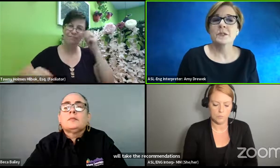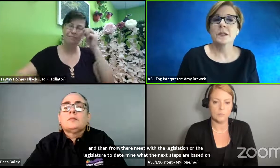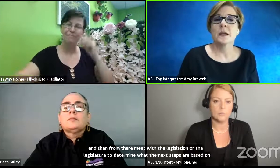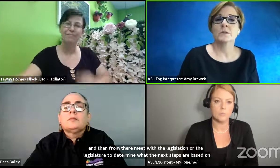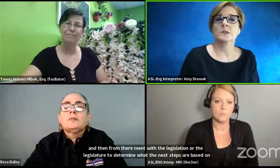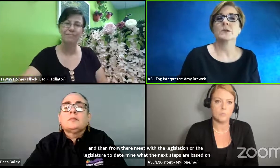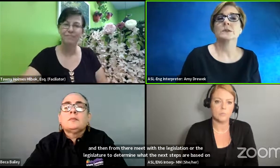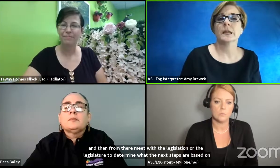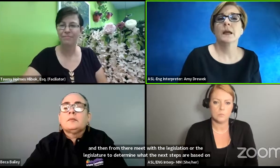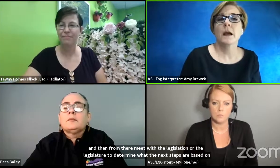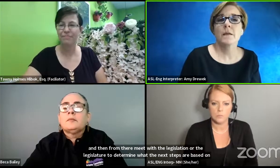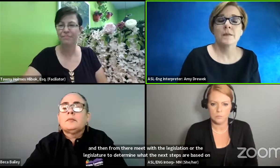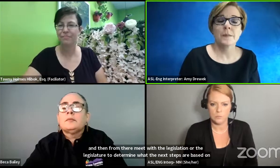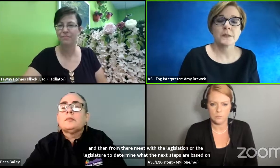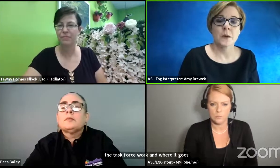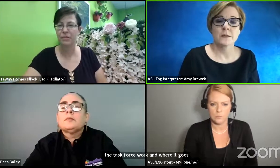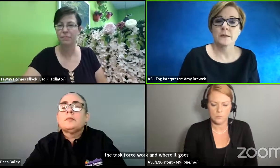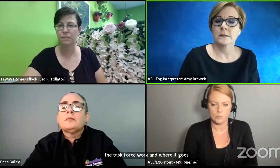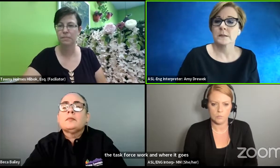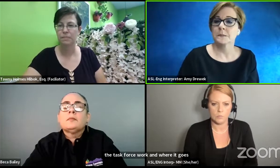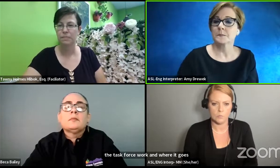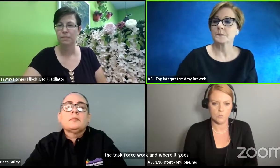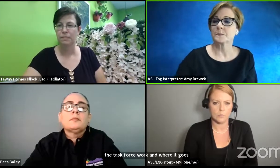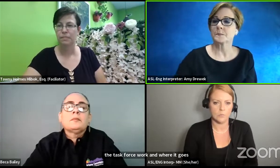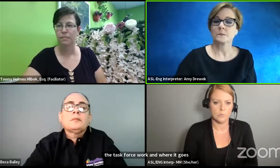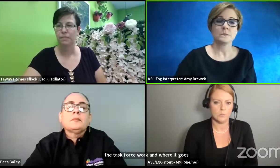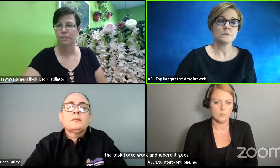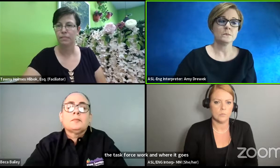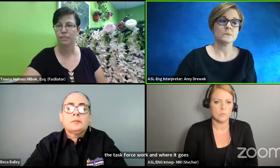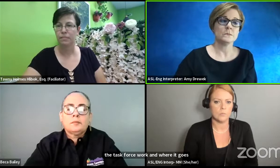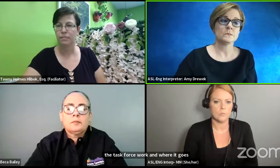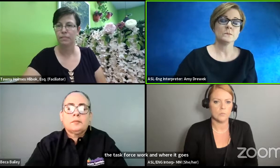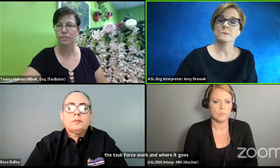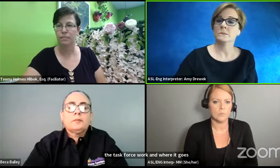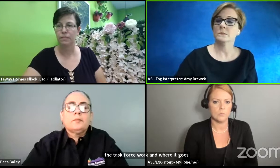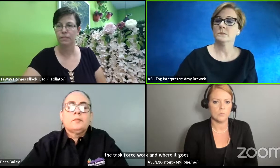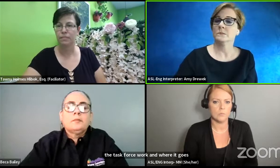different approaches and results that can come from this process.